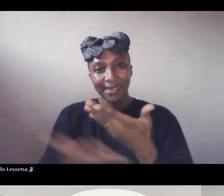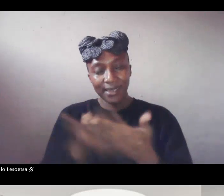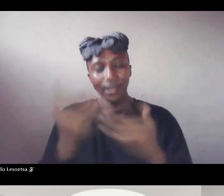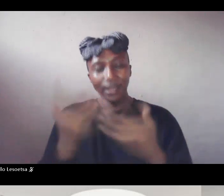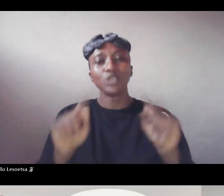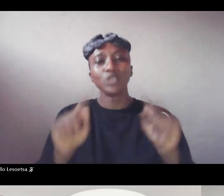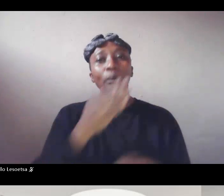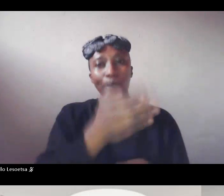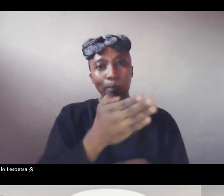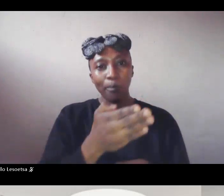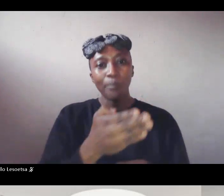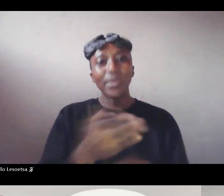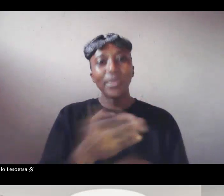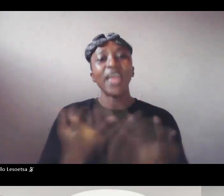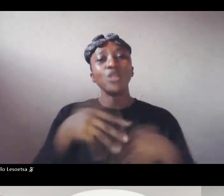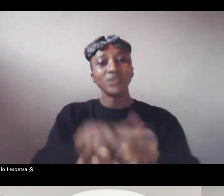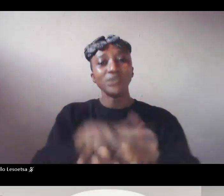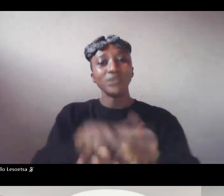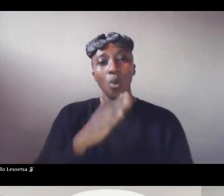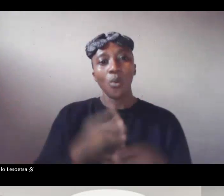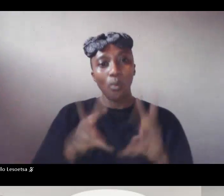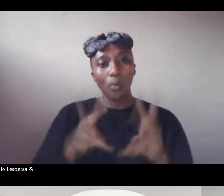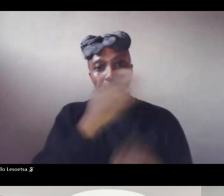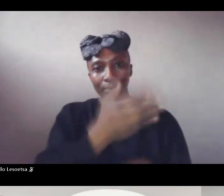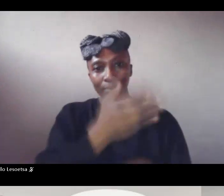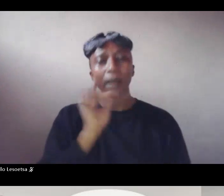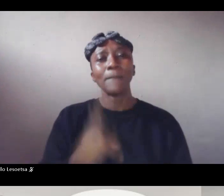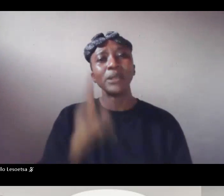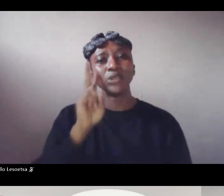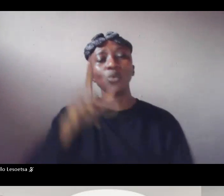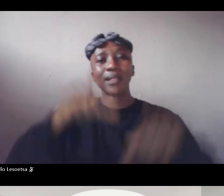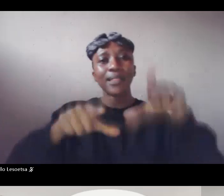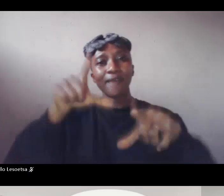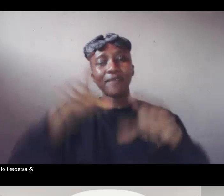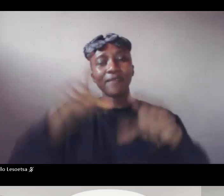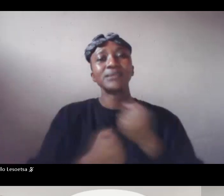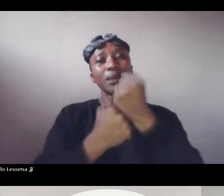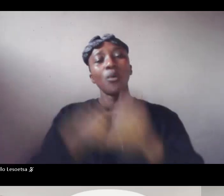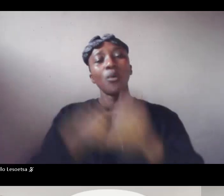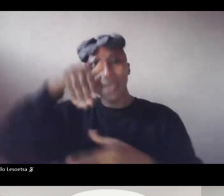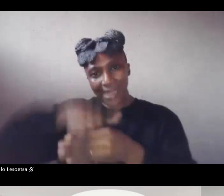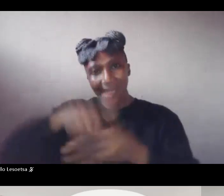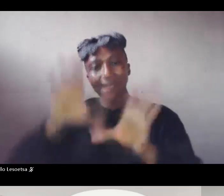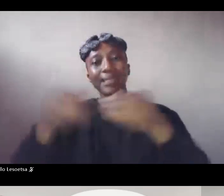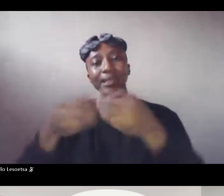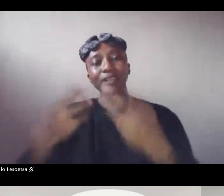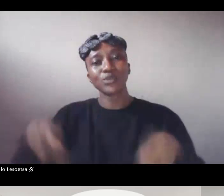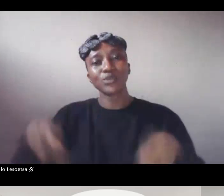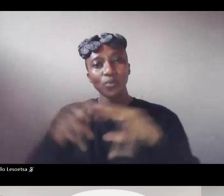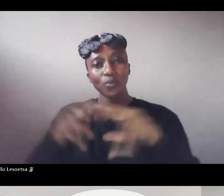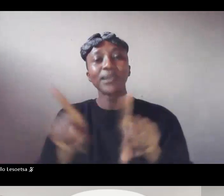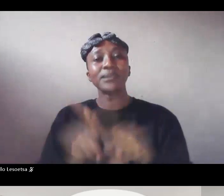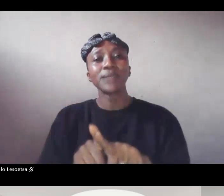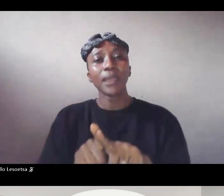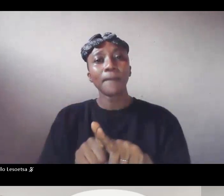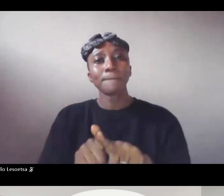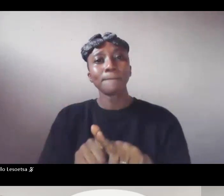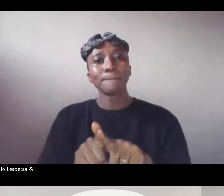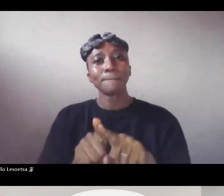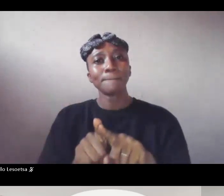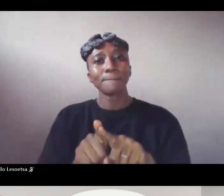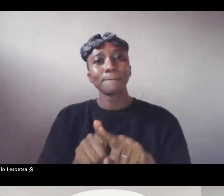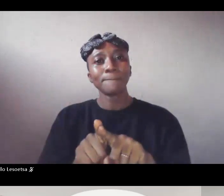works, that you need to look at the level of support in the class and then how it goes with the hierarchy. Then you are able